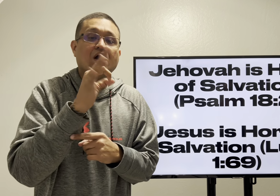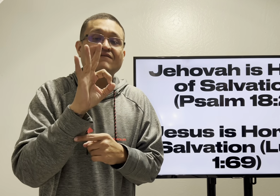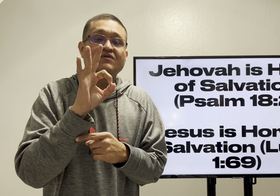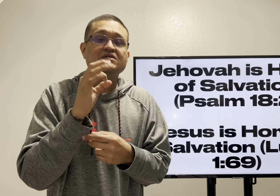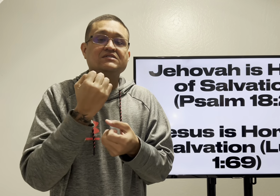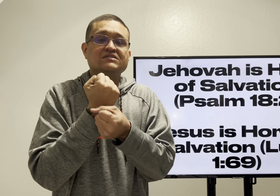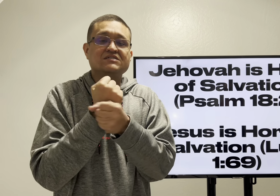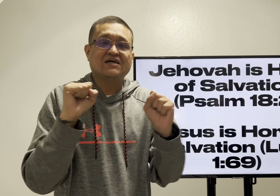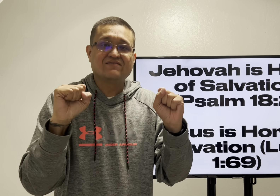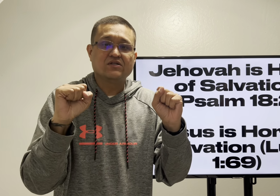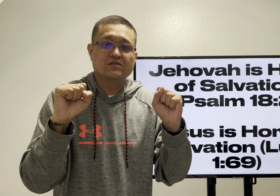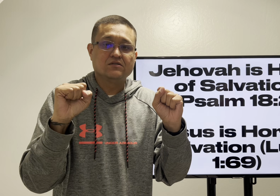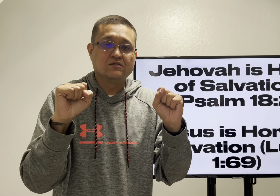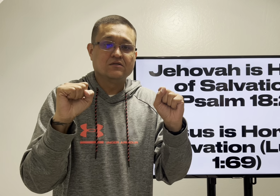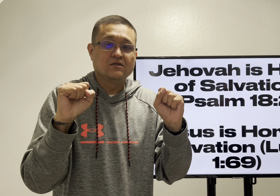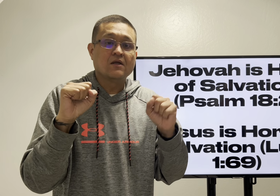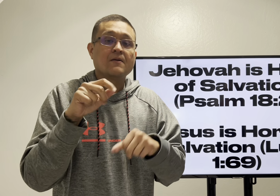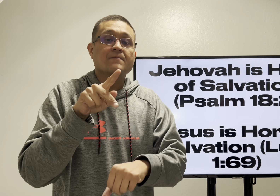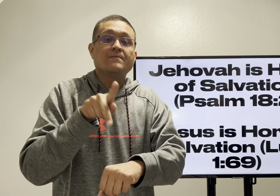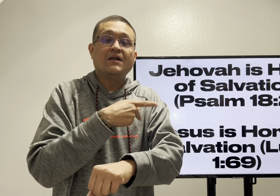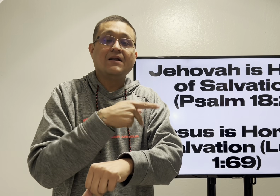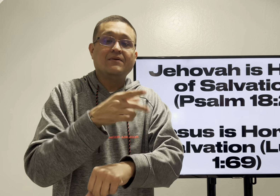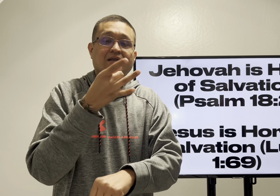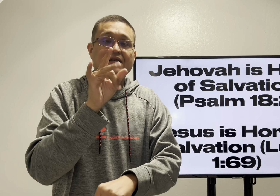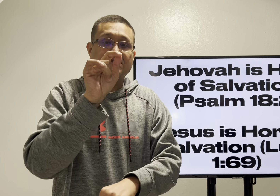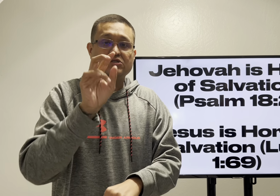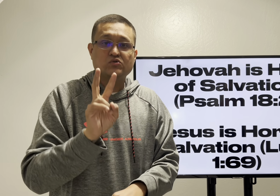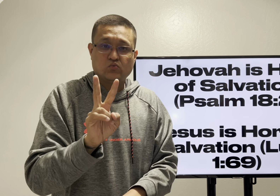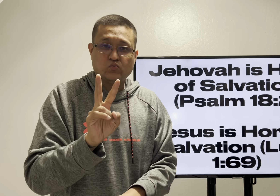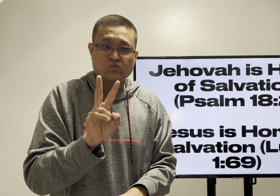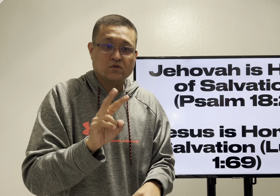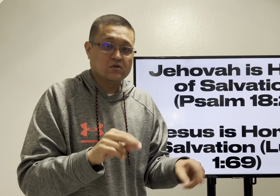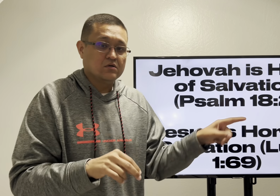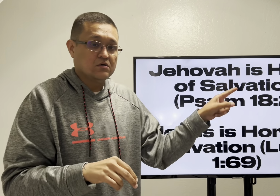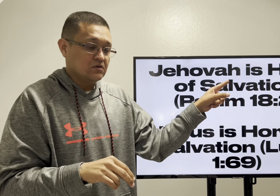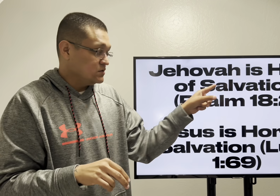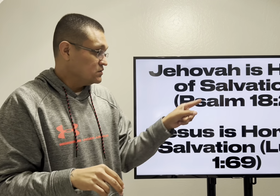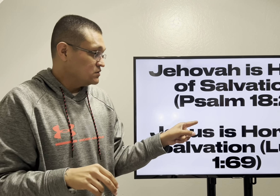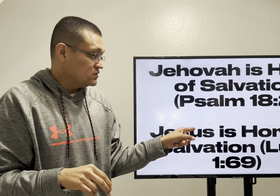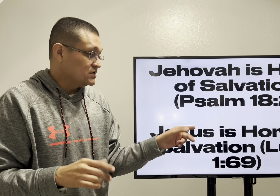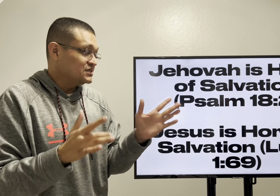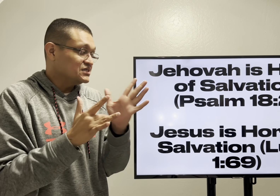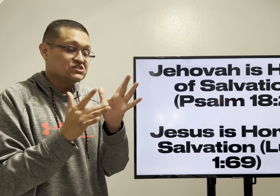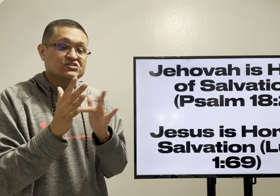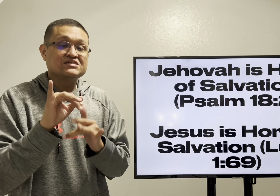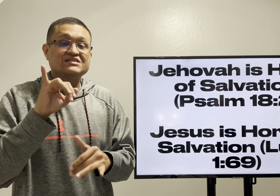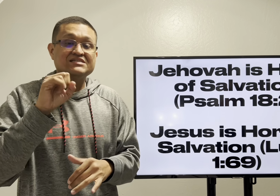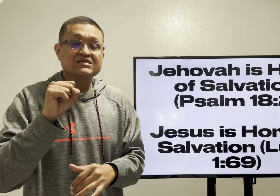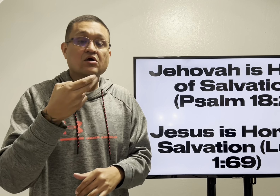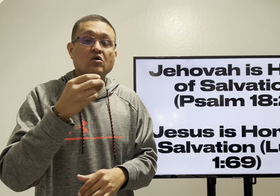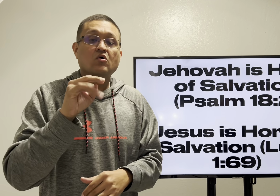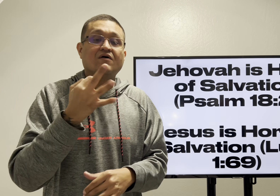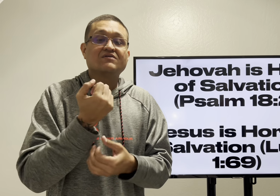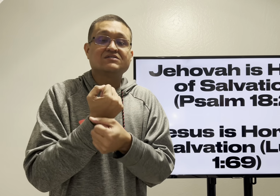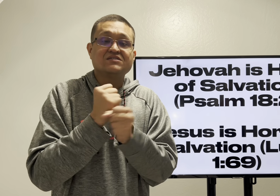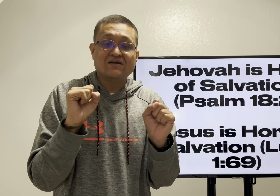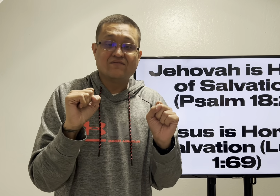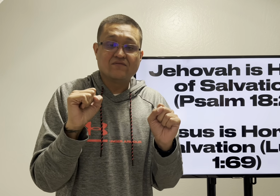Jesus. Now we have Jesus is horn of salvation, Psalms 18 and 2. Jesus is horn